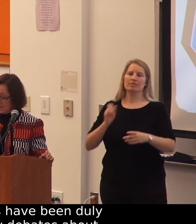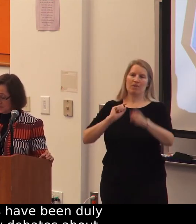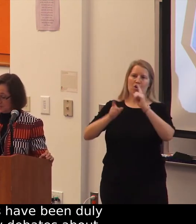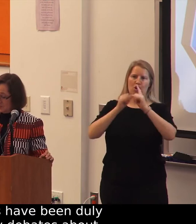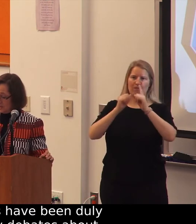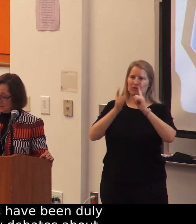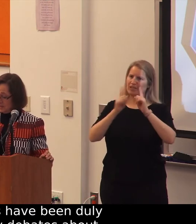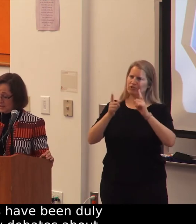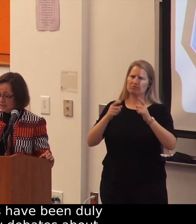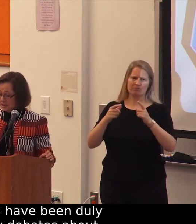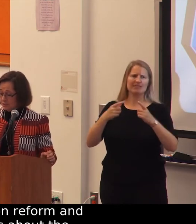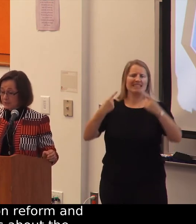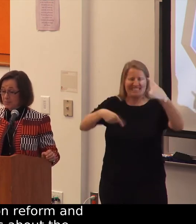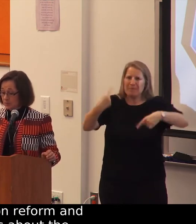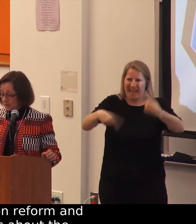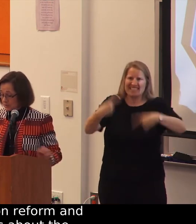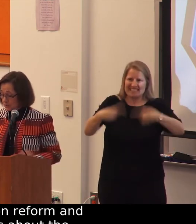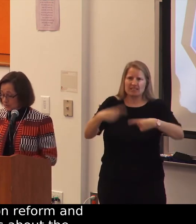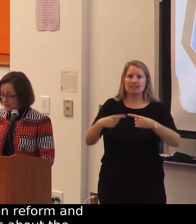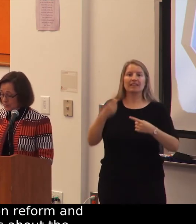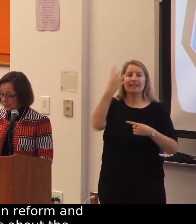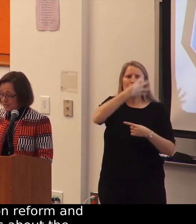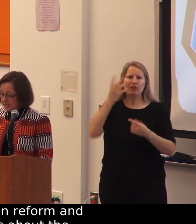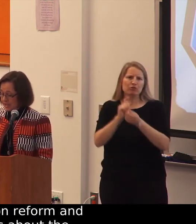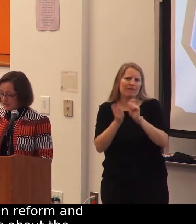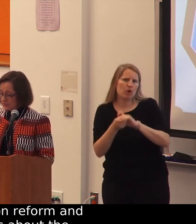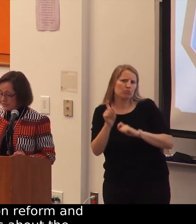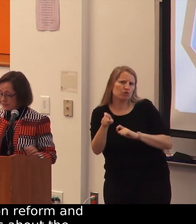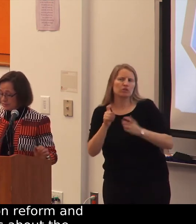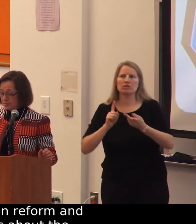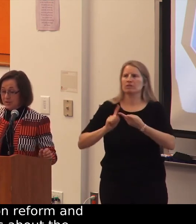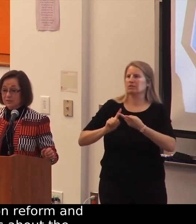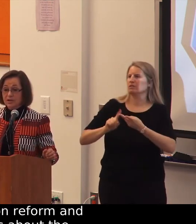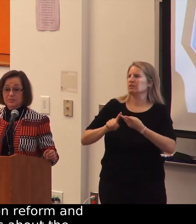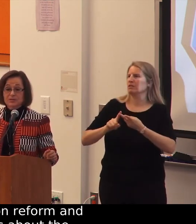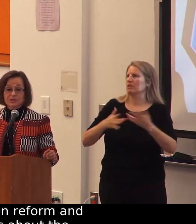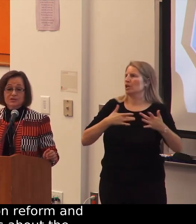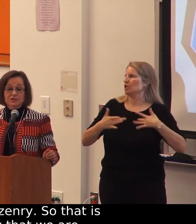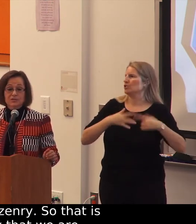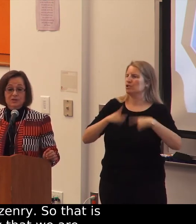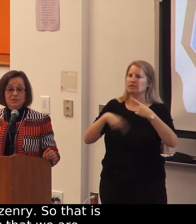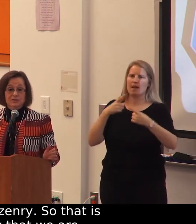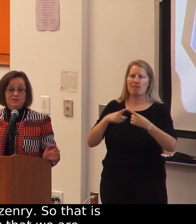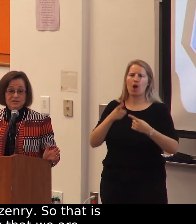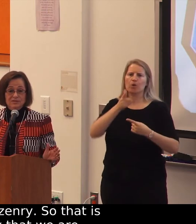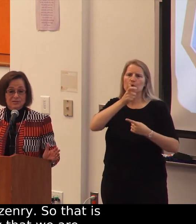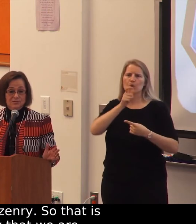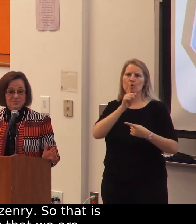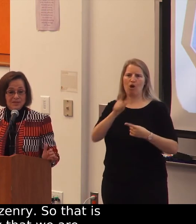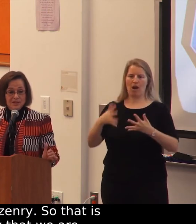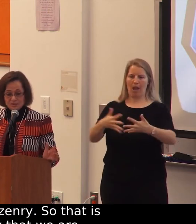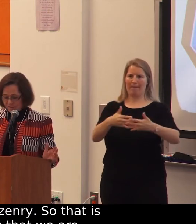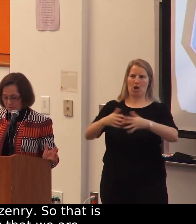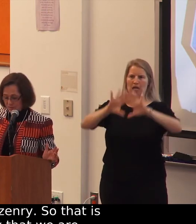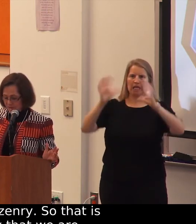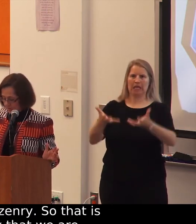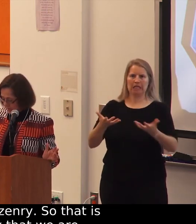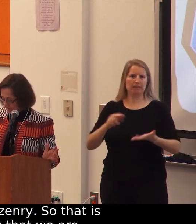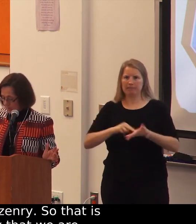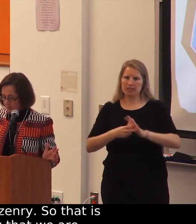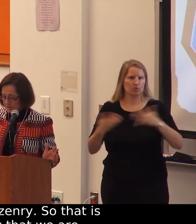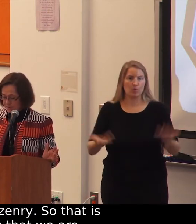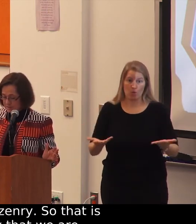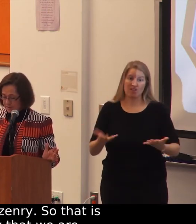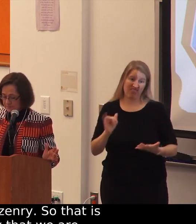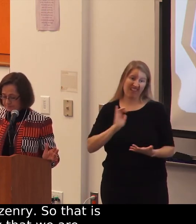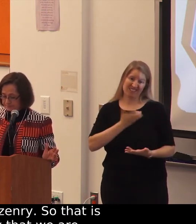by debates about the need for immigration reform and concerns about the composition of the American citizenry. So that's the reality